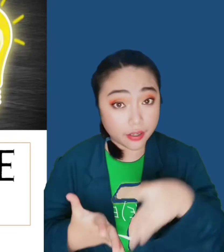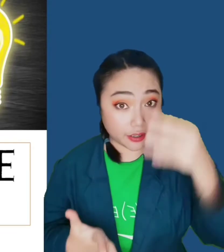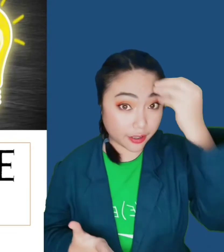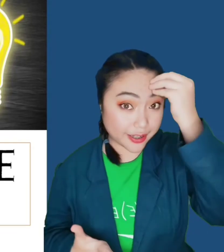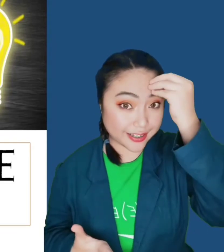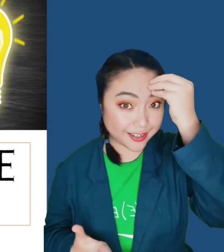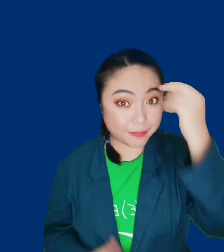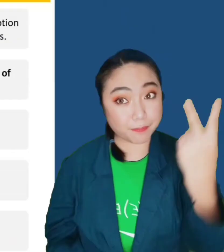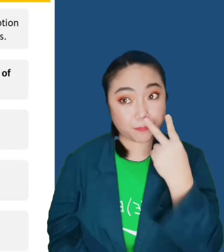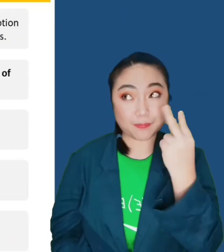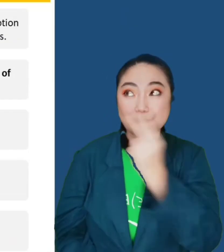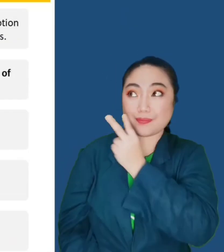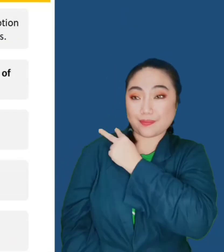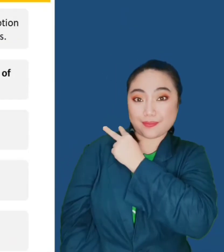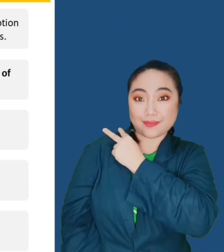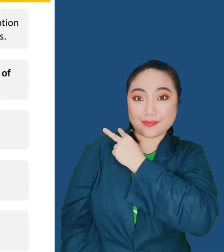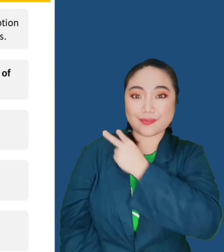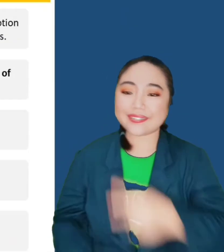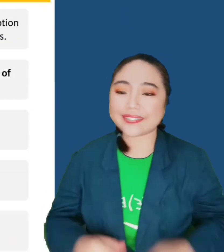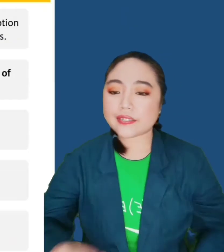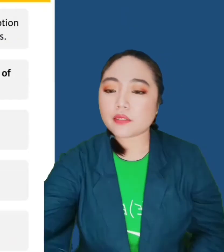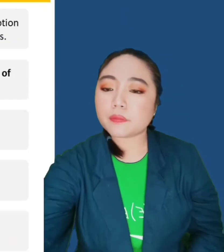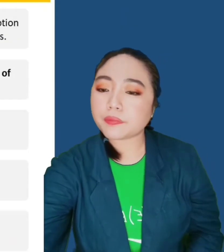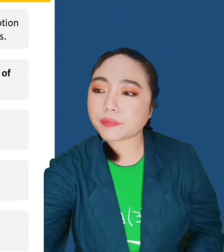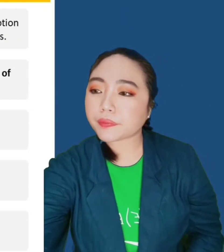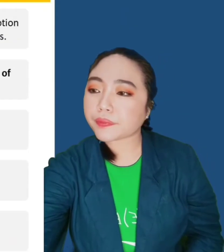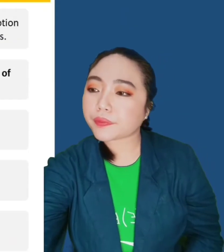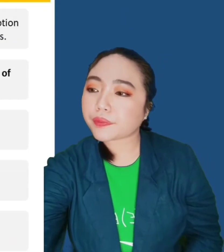you have learned.